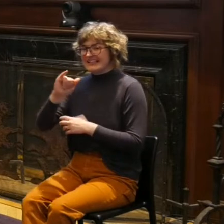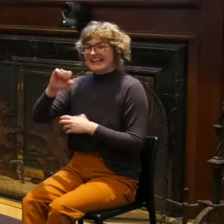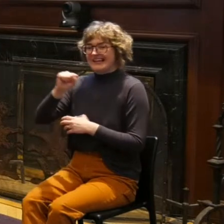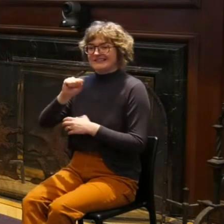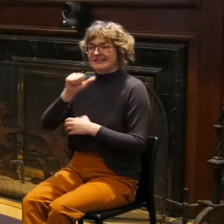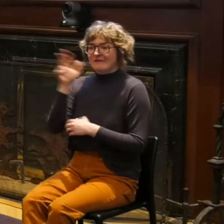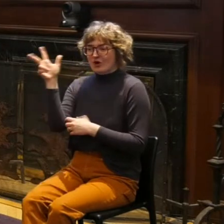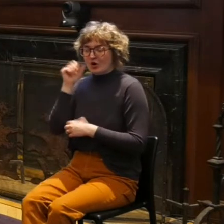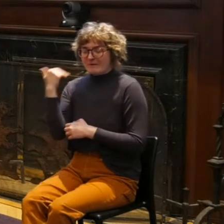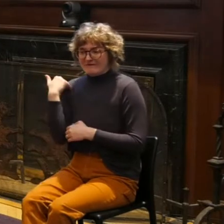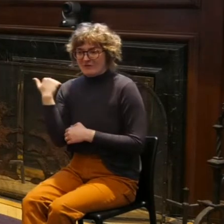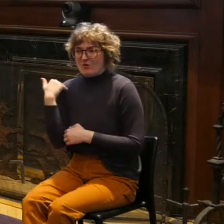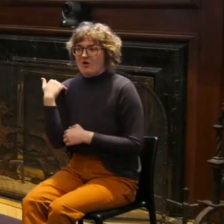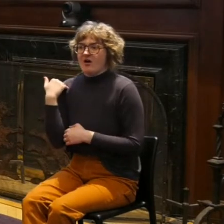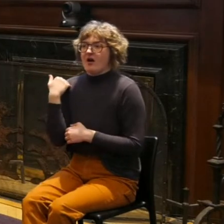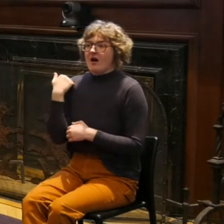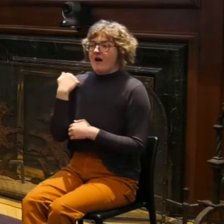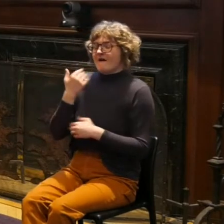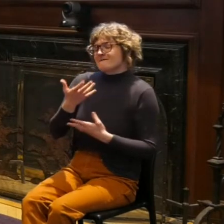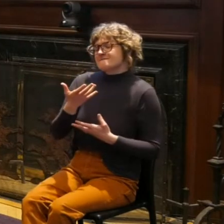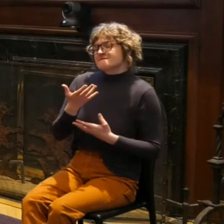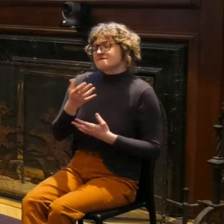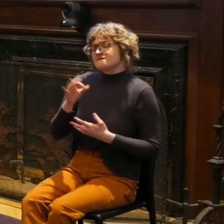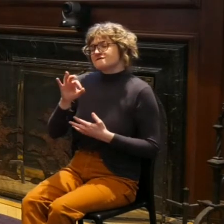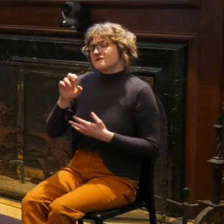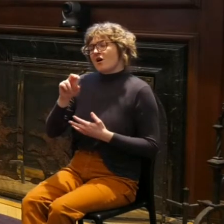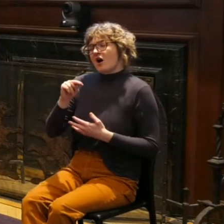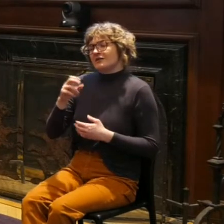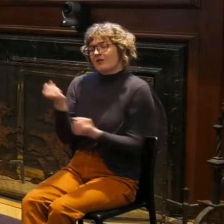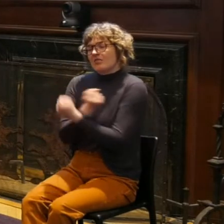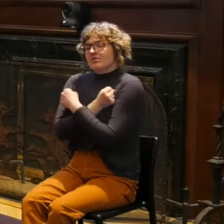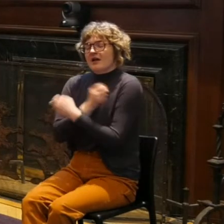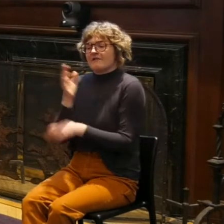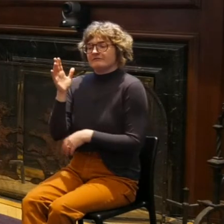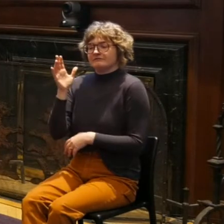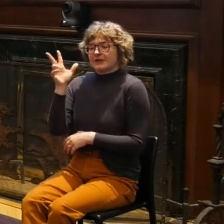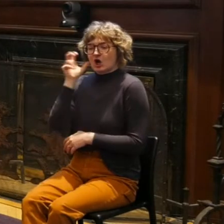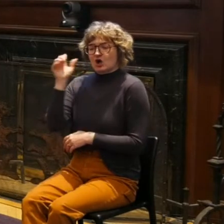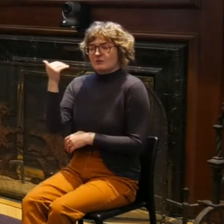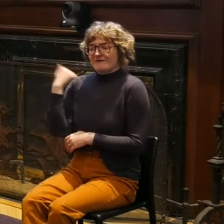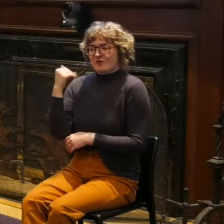of. Fond ain't no love I ever heard of.